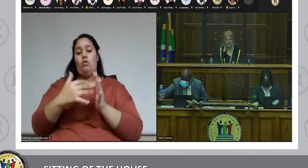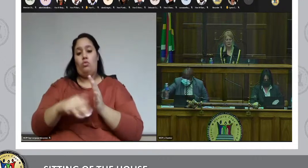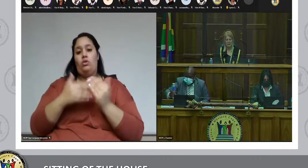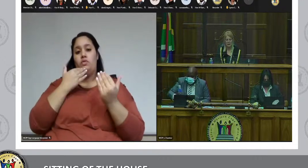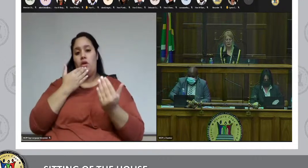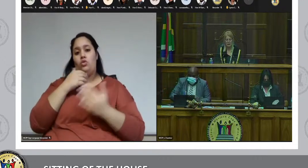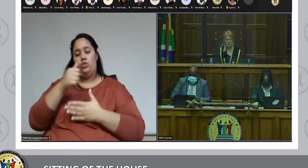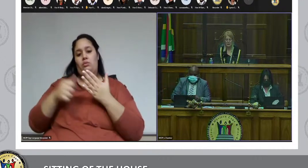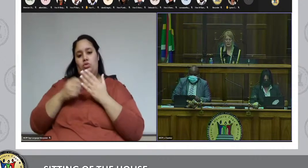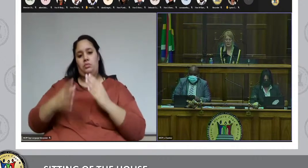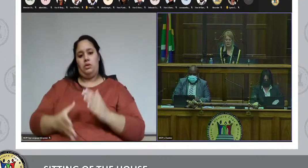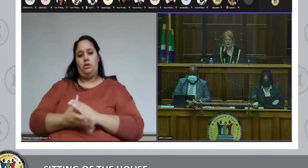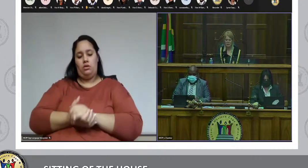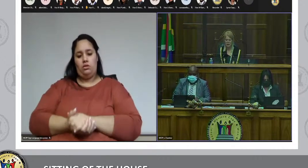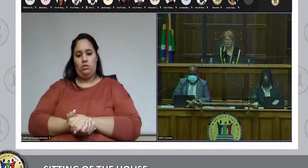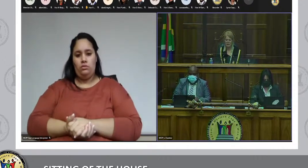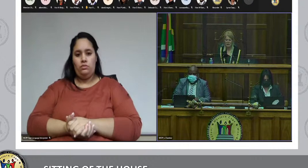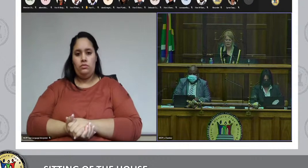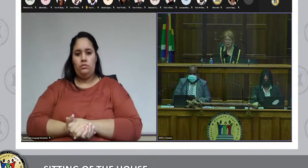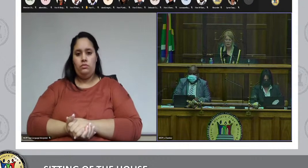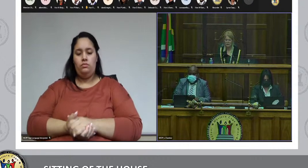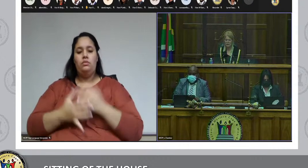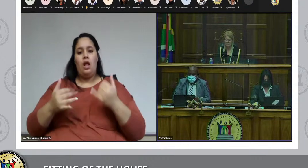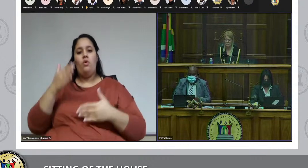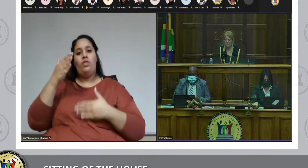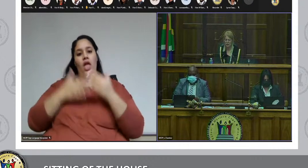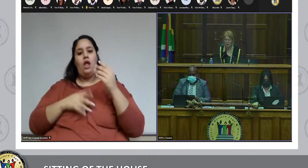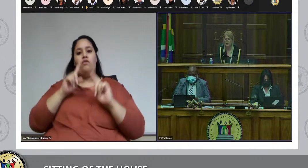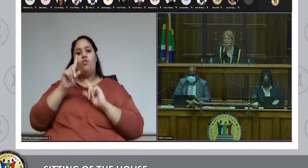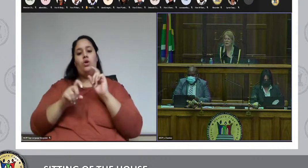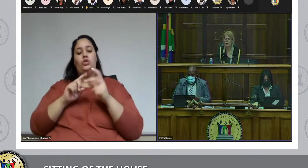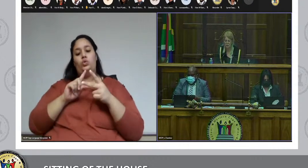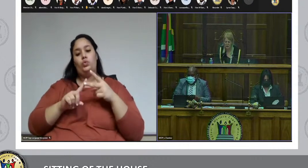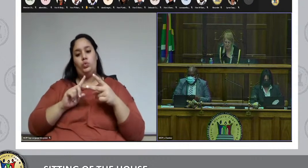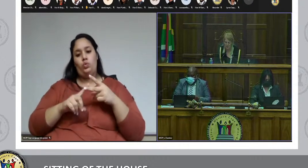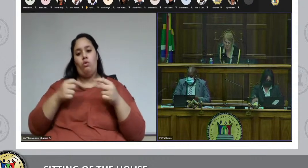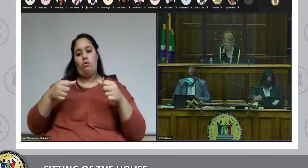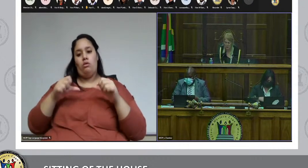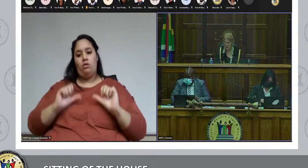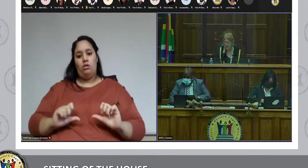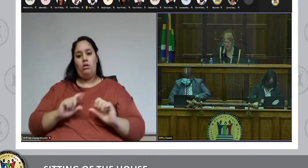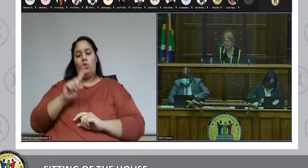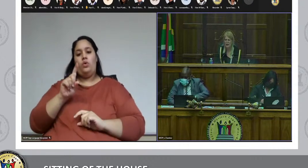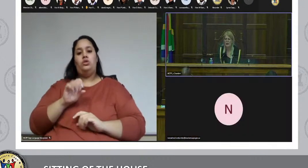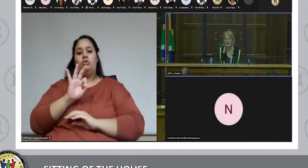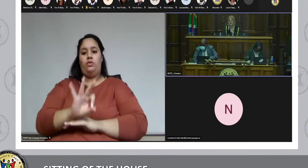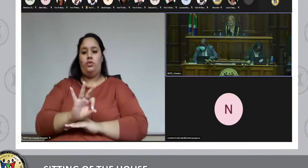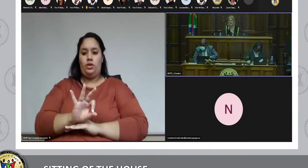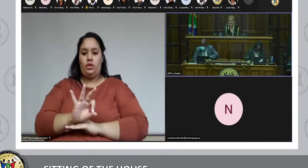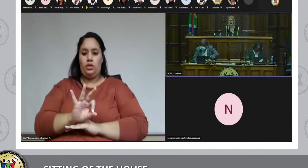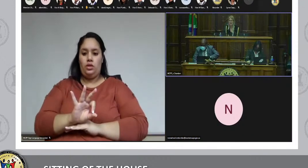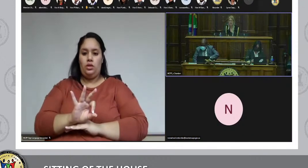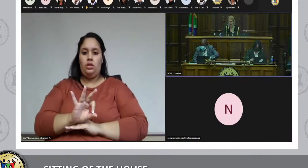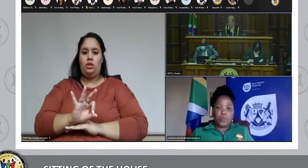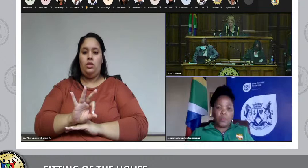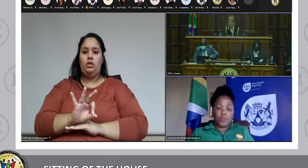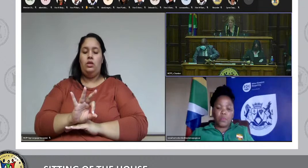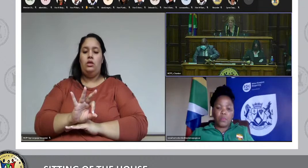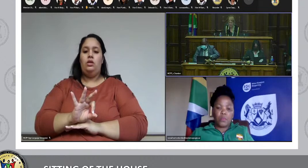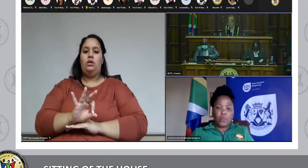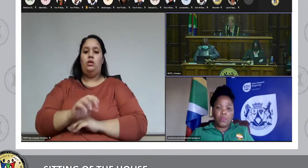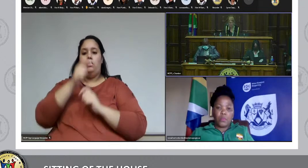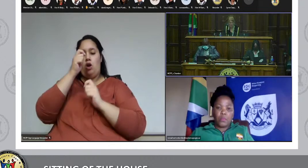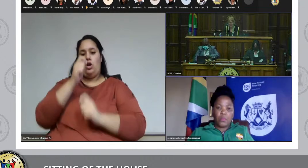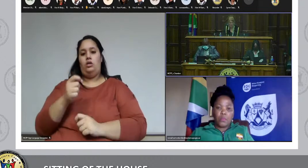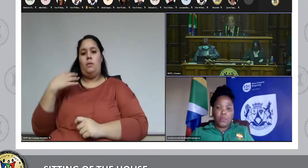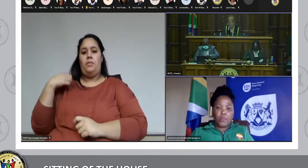Speaker. Thank you, Minister. That brings us to the end of question 2. We're moving over to question 3. I recognise Honourable